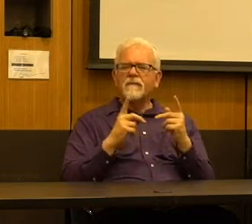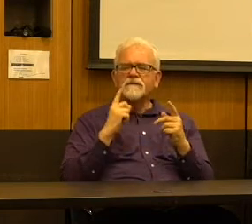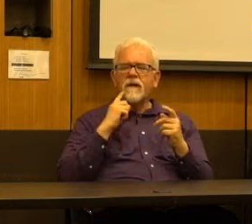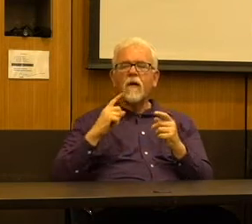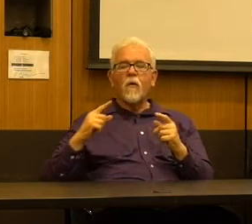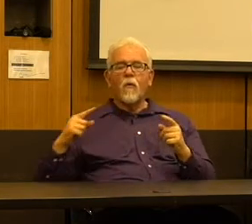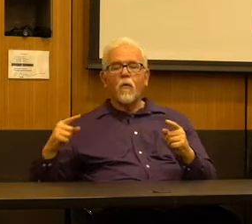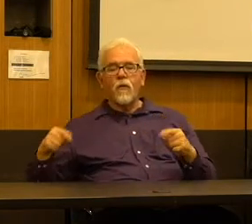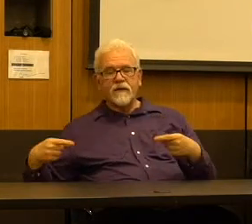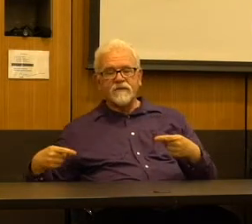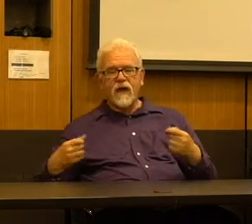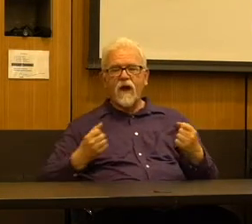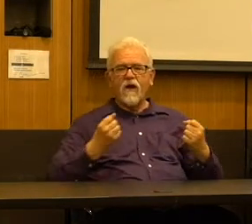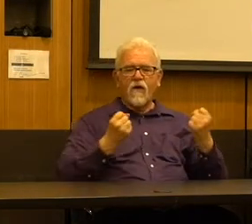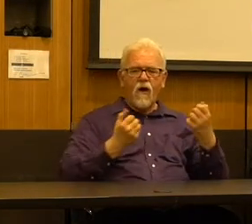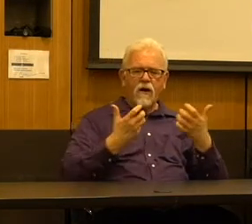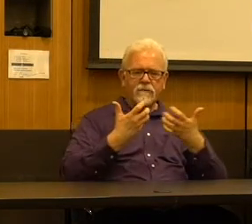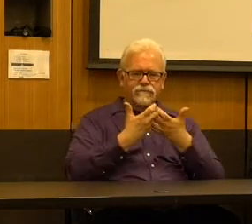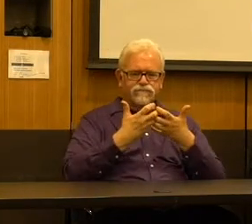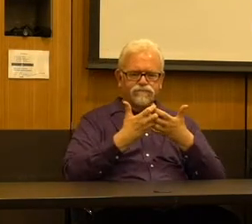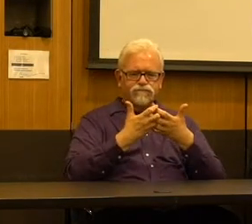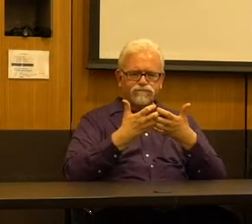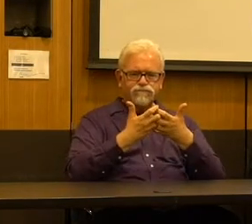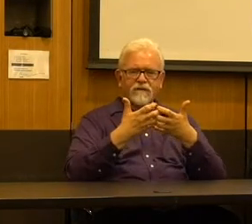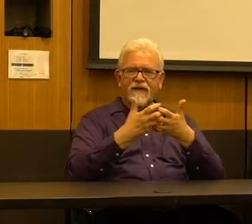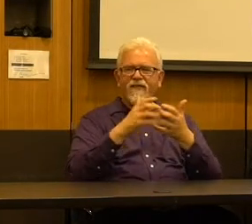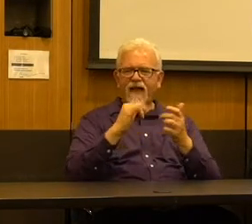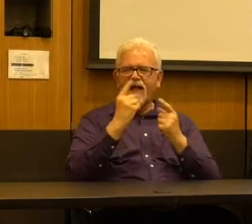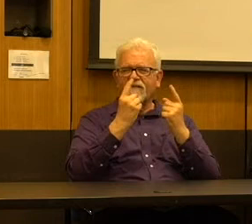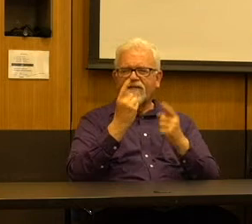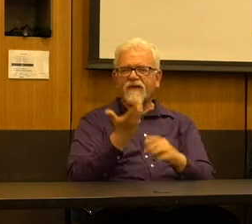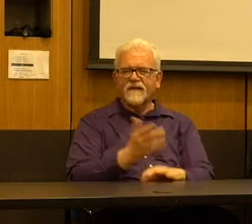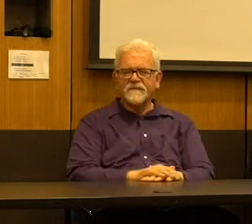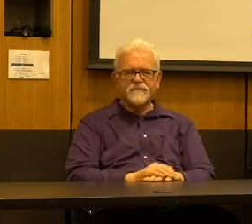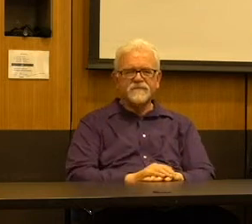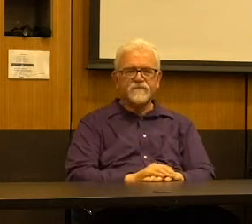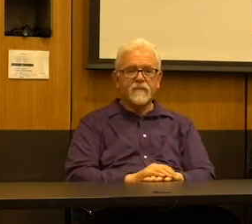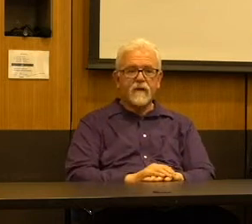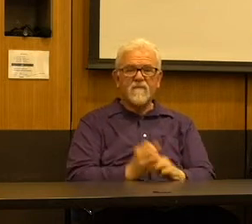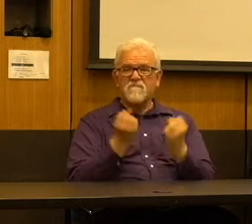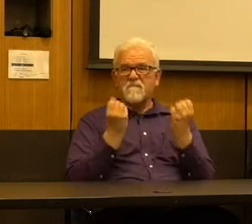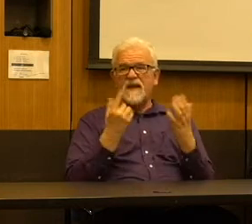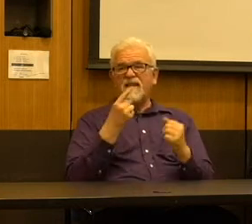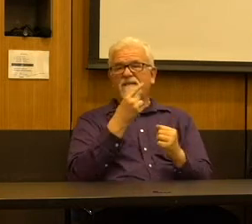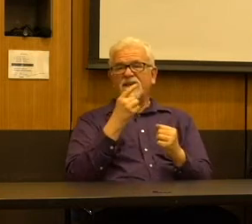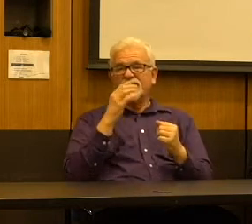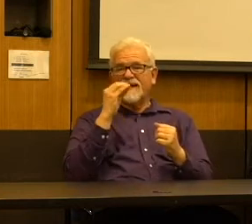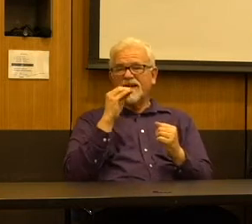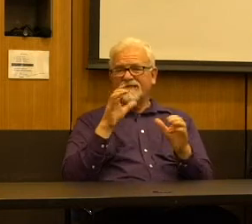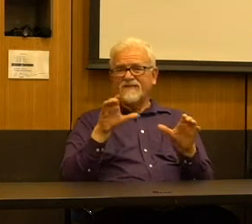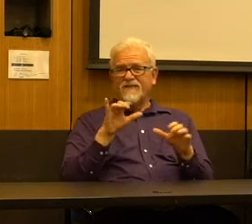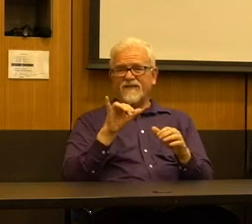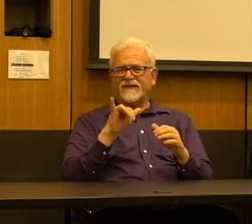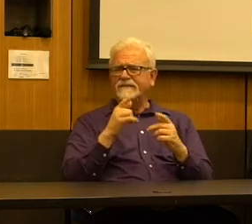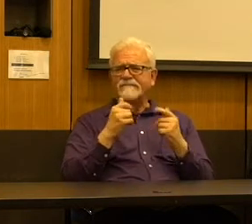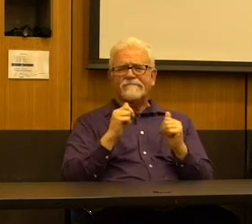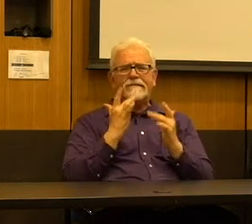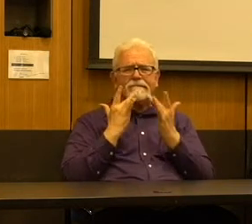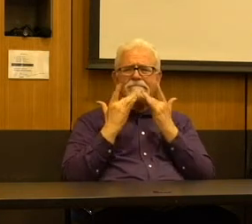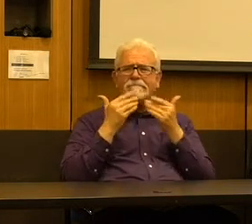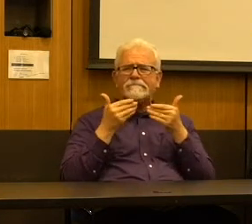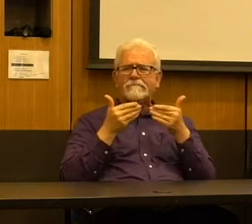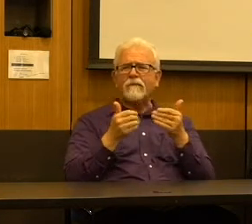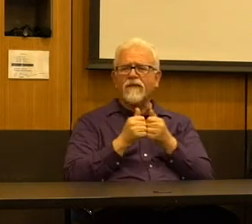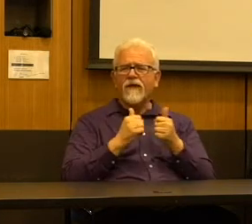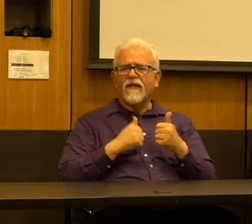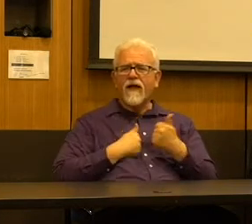car, that so much go together in that thinking. Now, a lot of these guys who are doing this were just trying to get on with their lives, but they were in